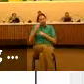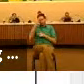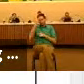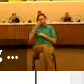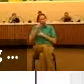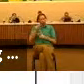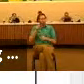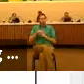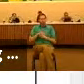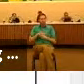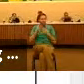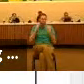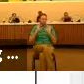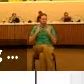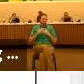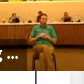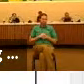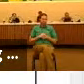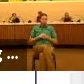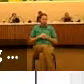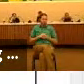enter into it.